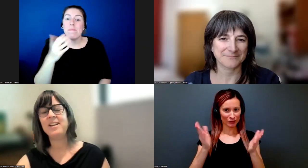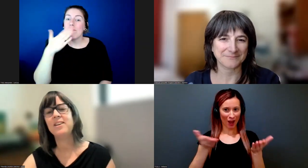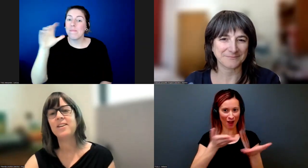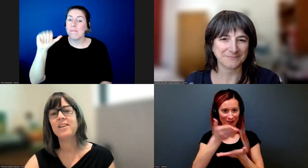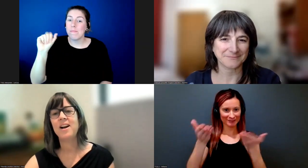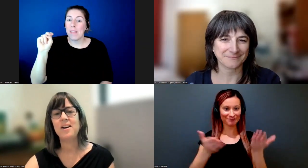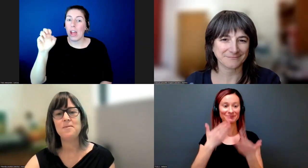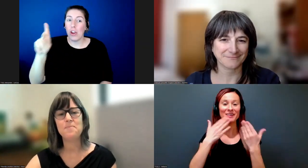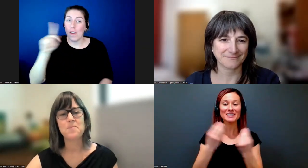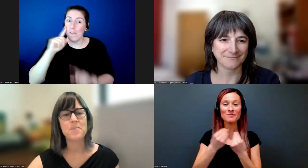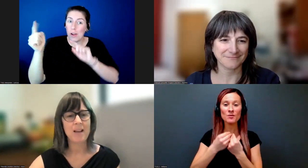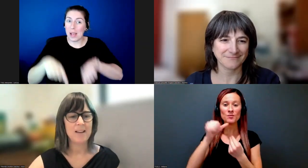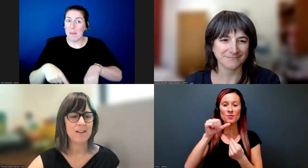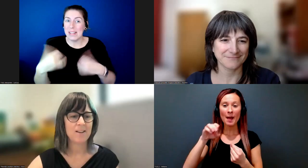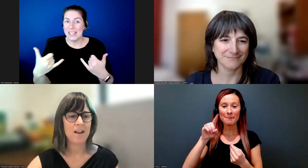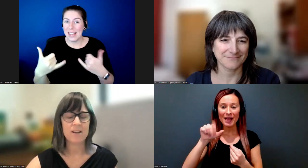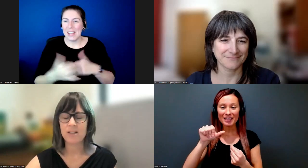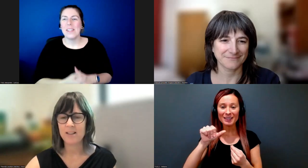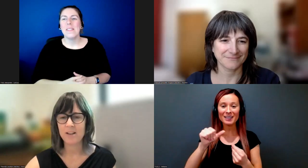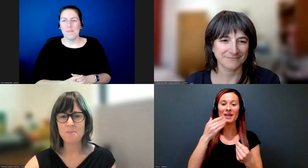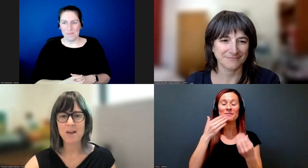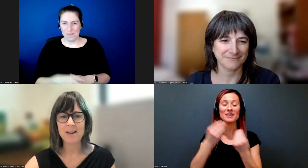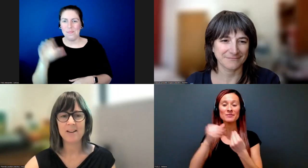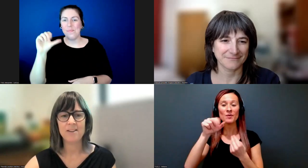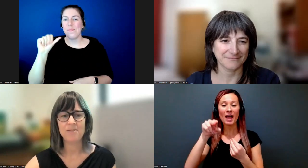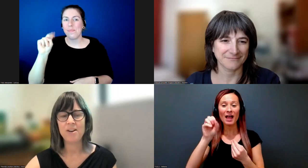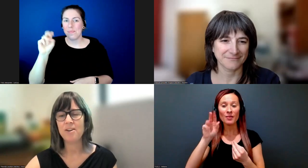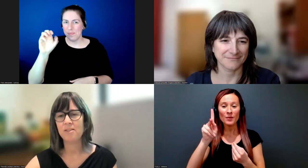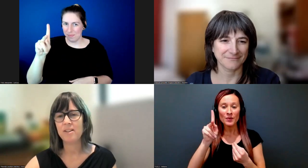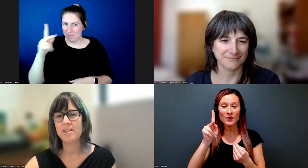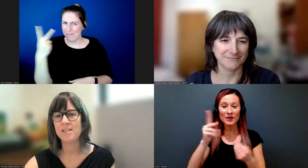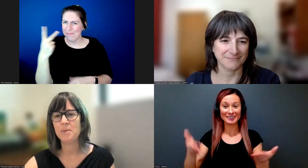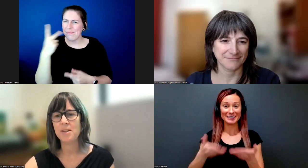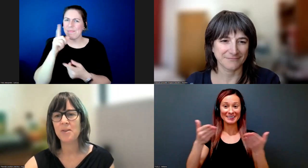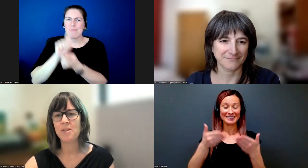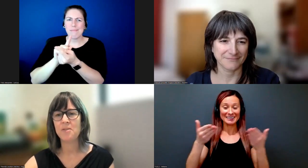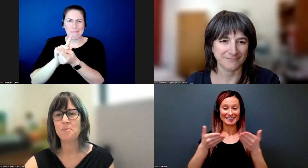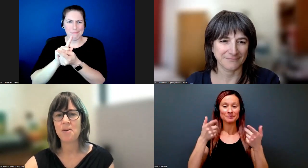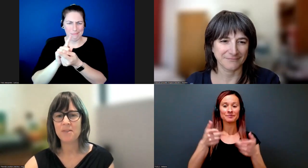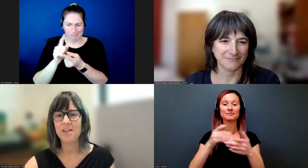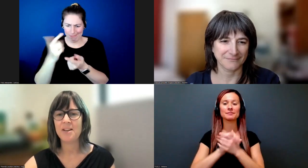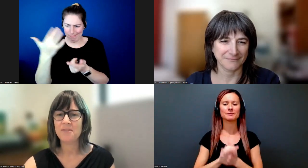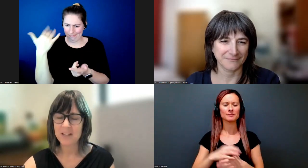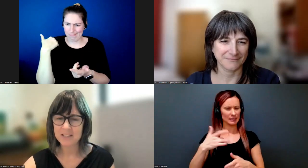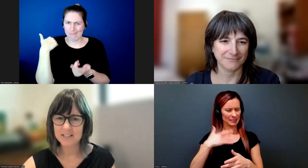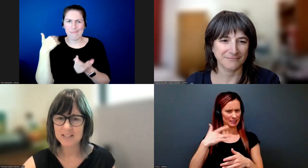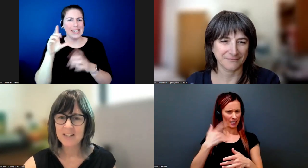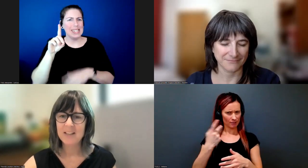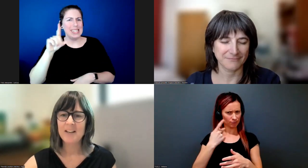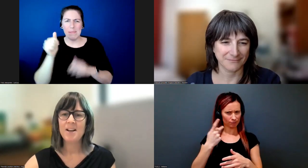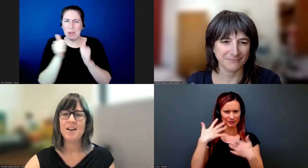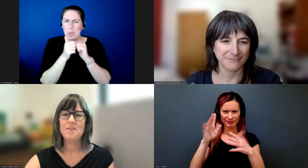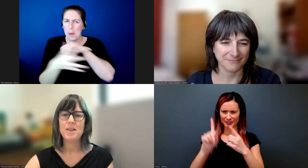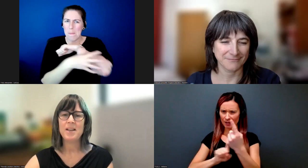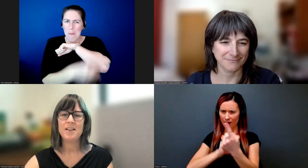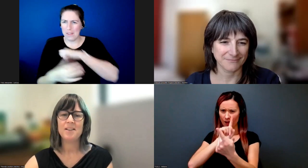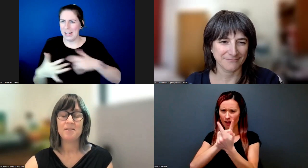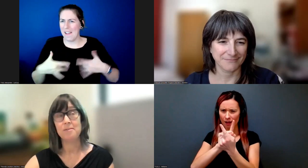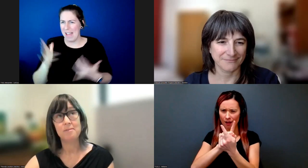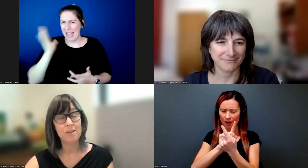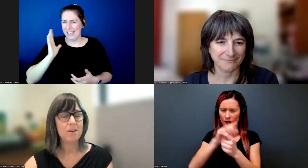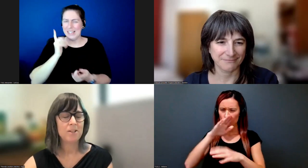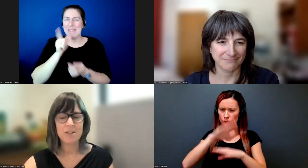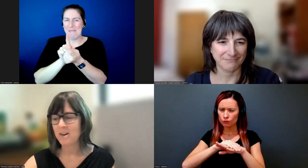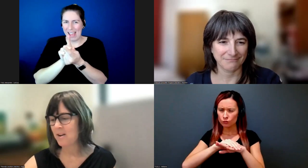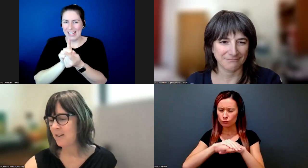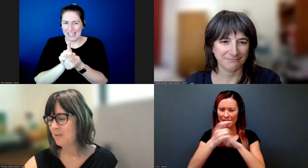being here. Anouk and I think we met at a very early Disability Without Poverty event